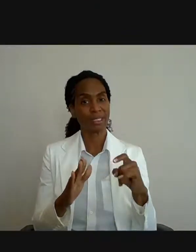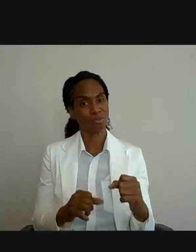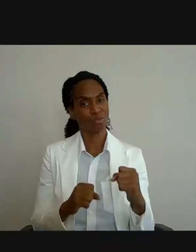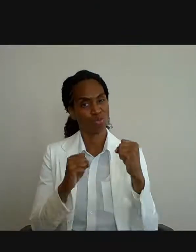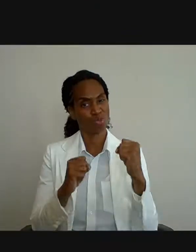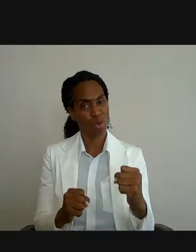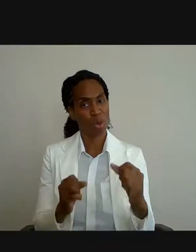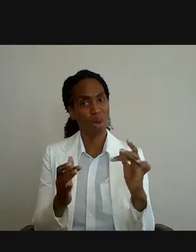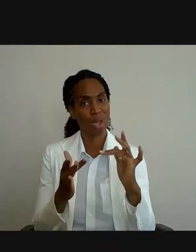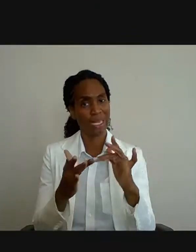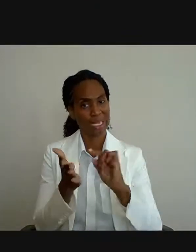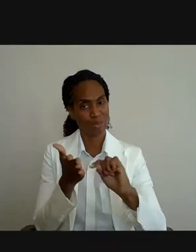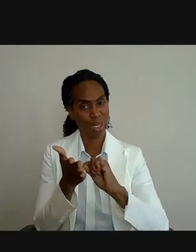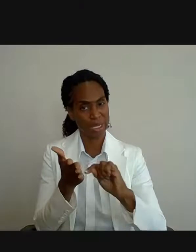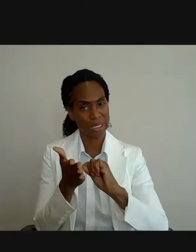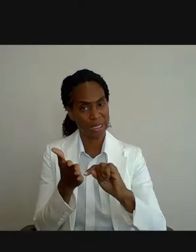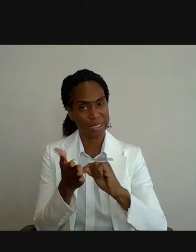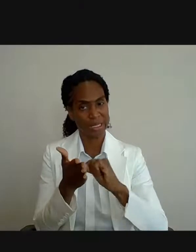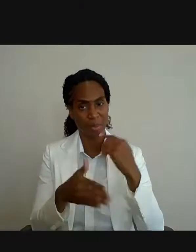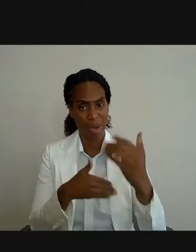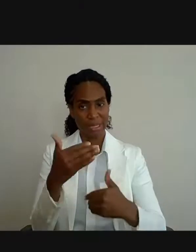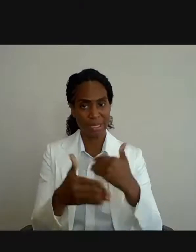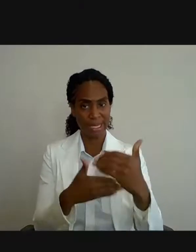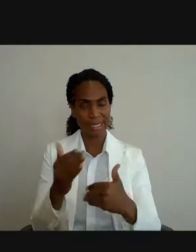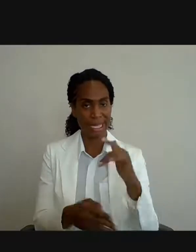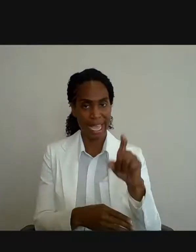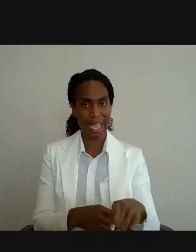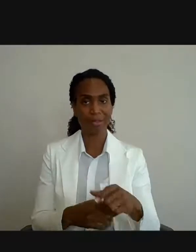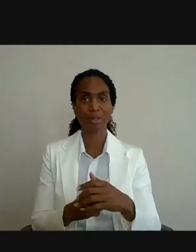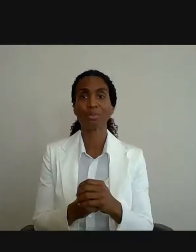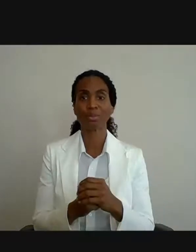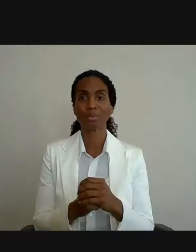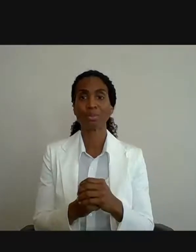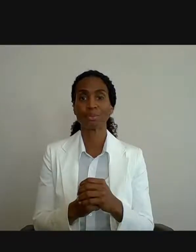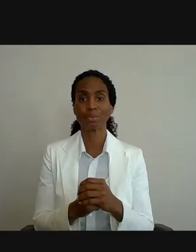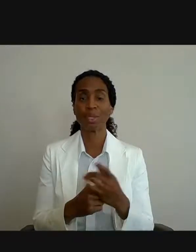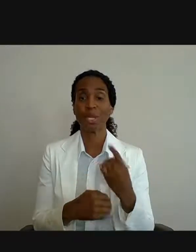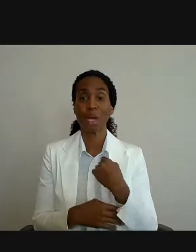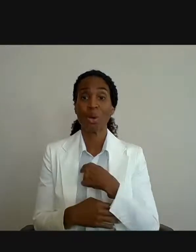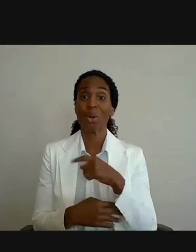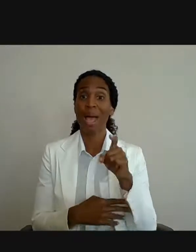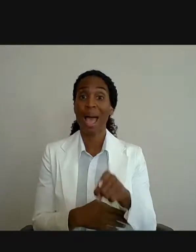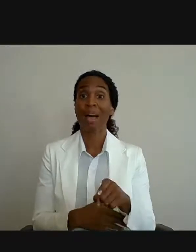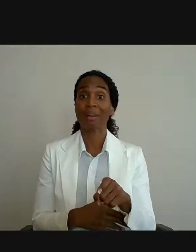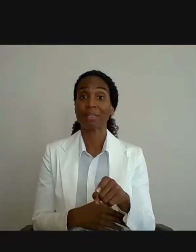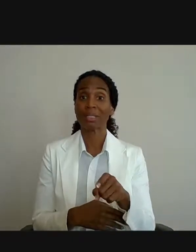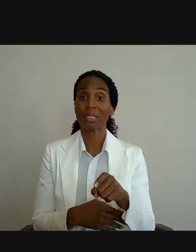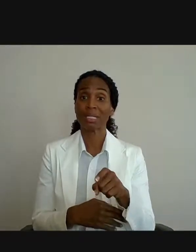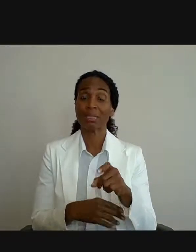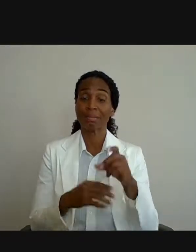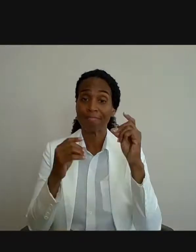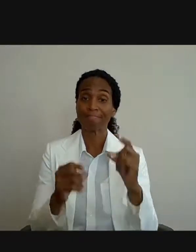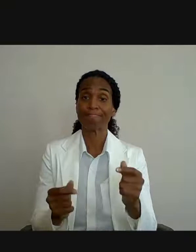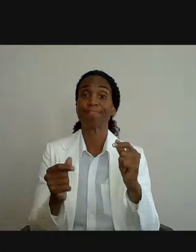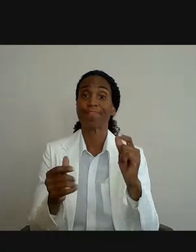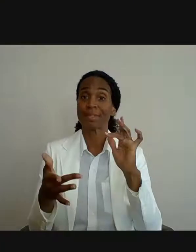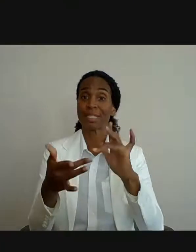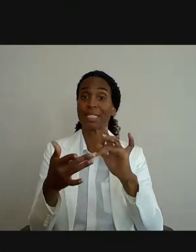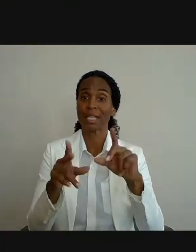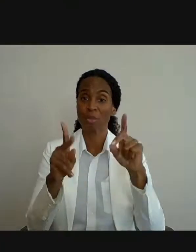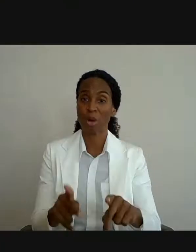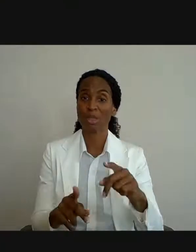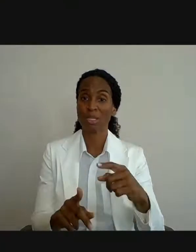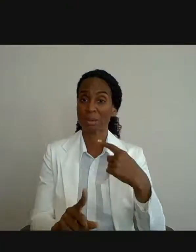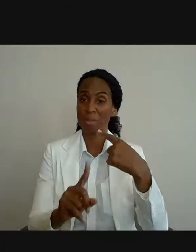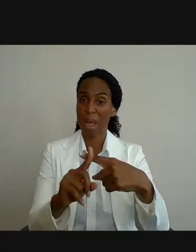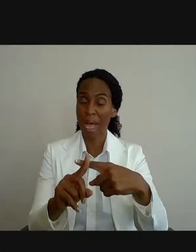contact tracing process, that we've got to immediately reach a person who's positive, find out